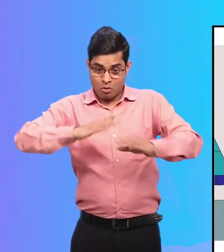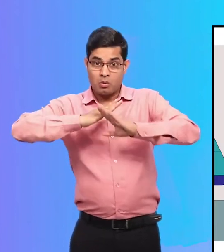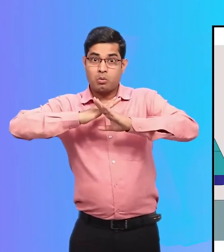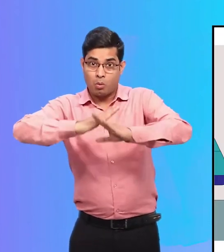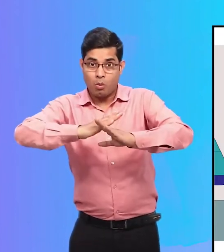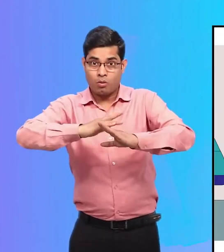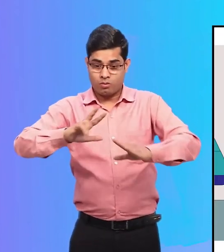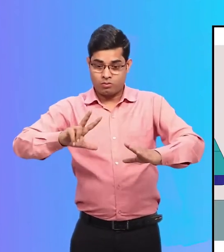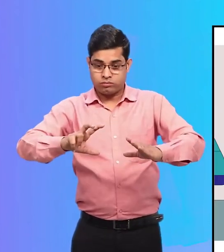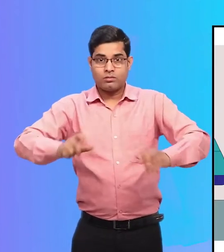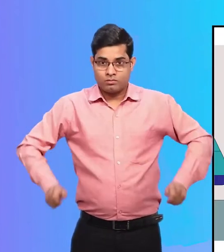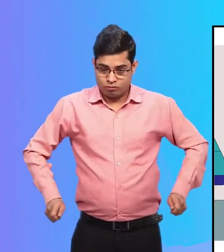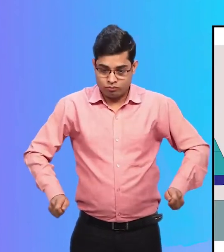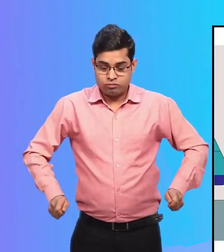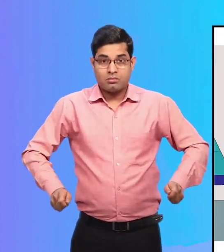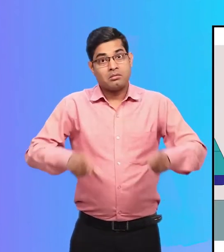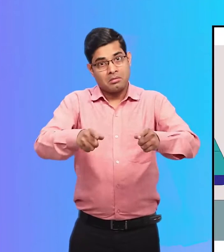Secured with locks on the floor.